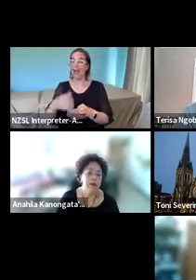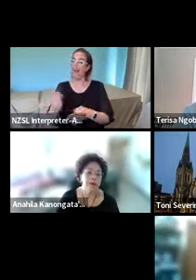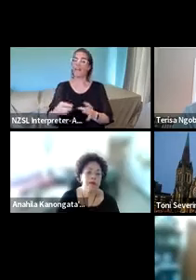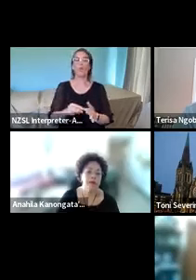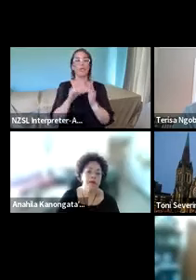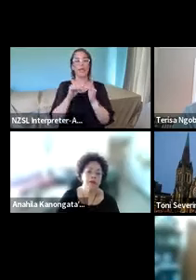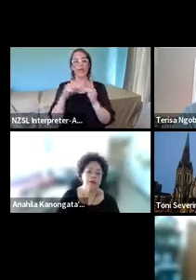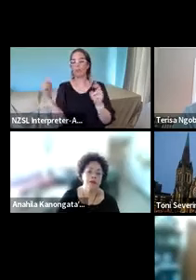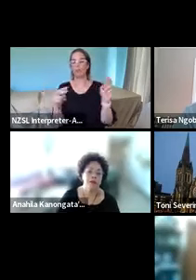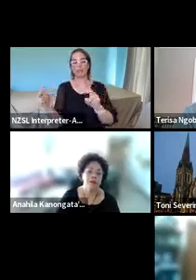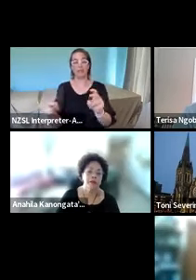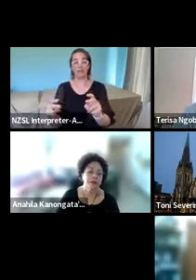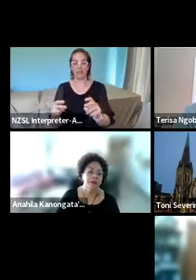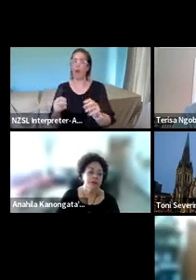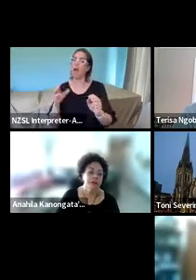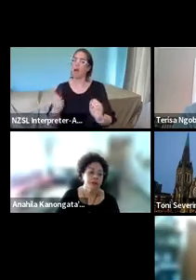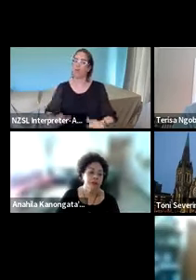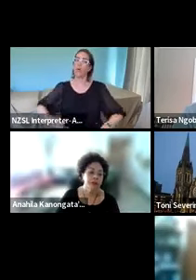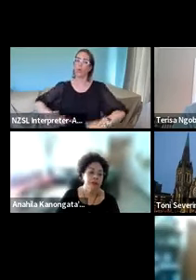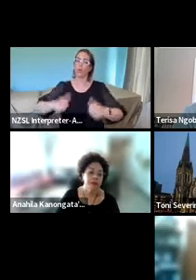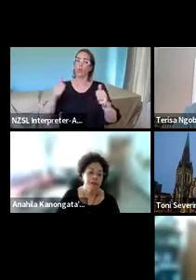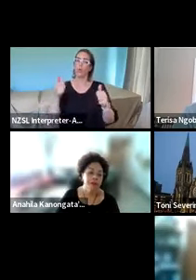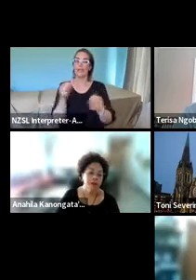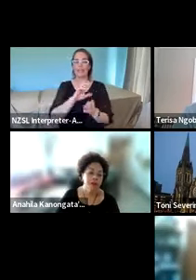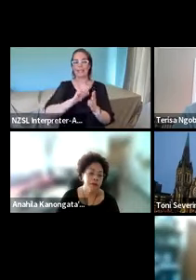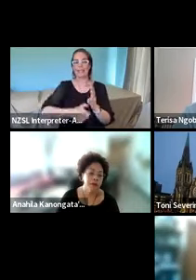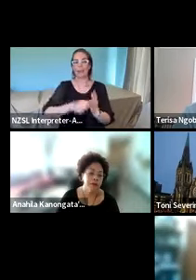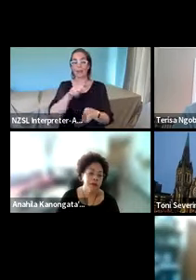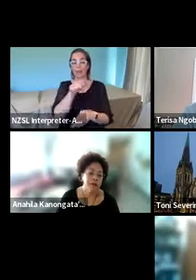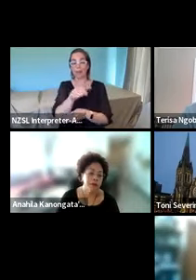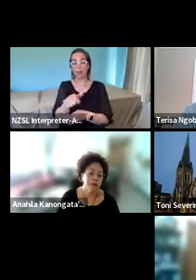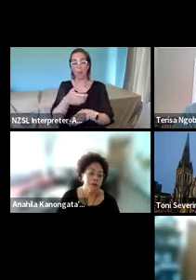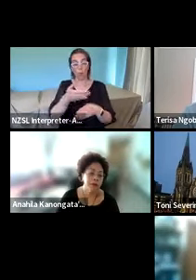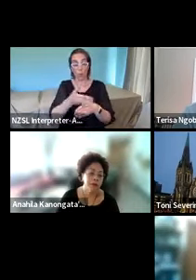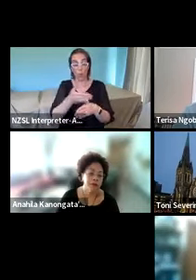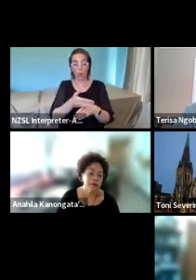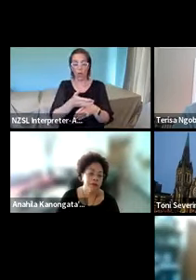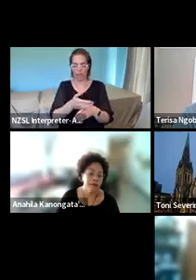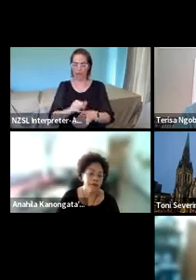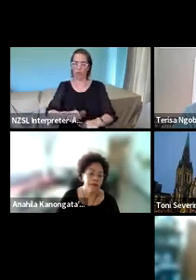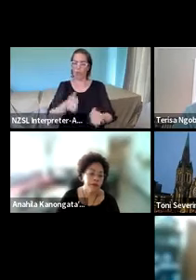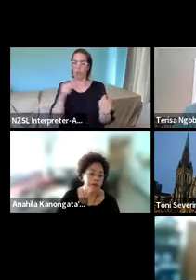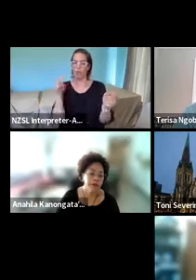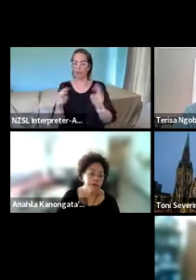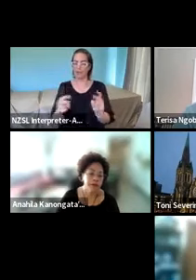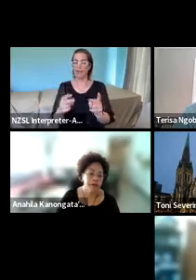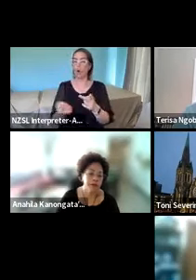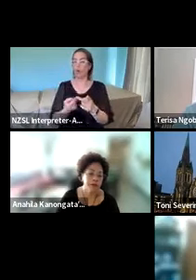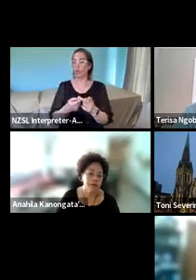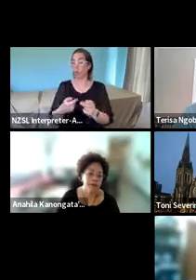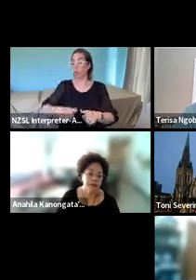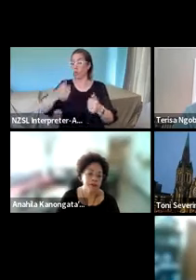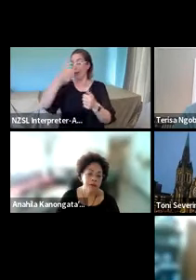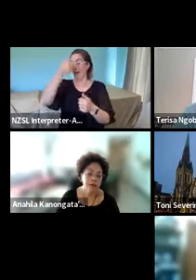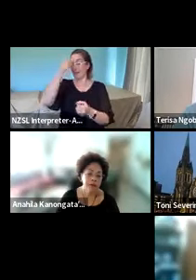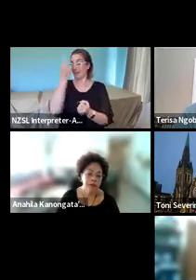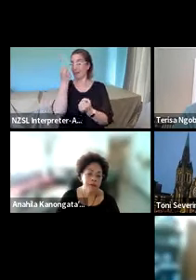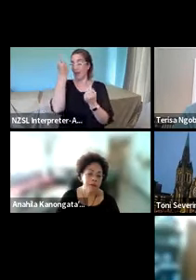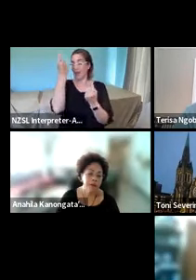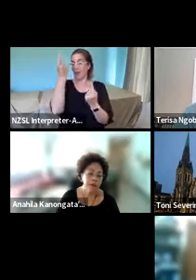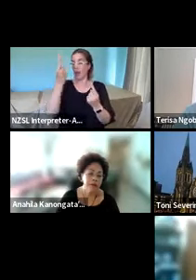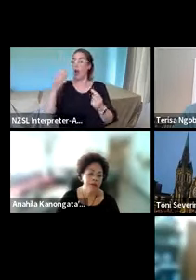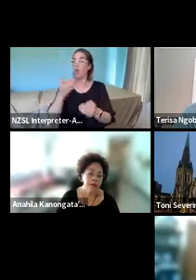do have a lot of really good disability workers who actually bring a really good perspective and a really good understanding, and who might have really good,